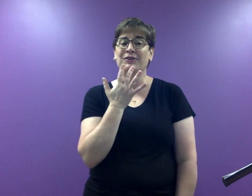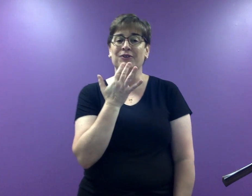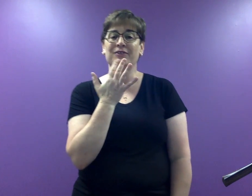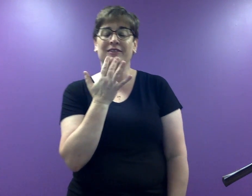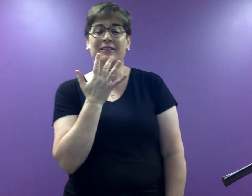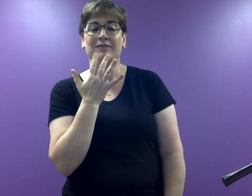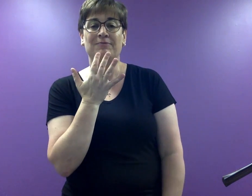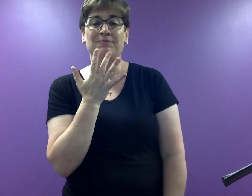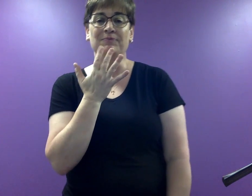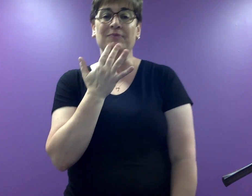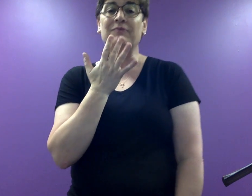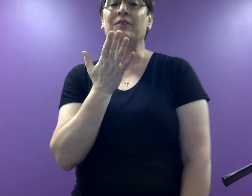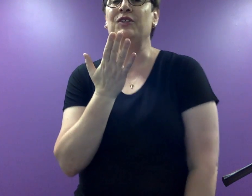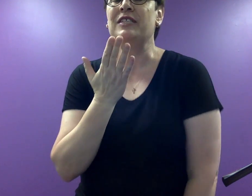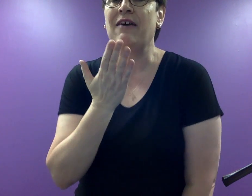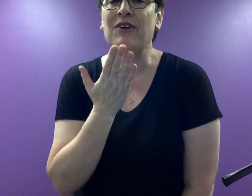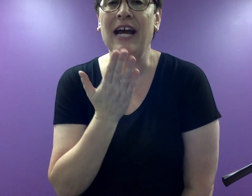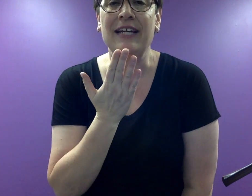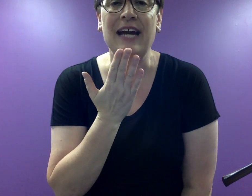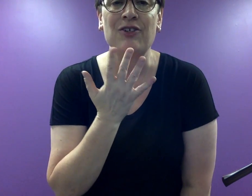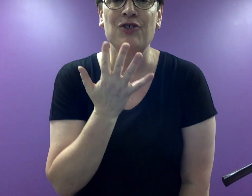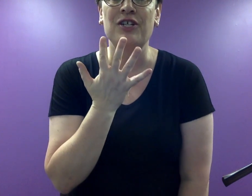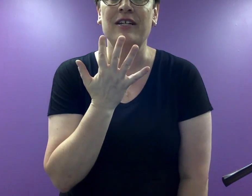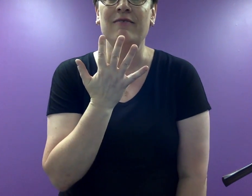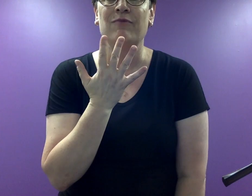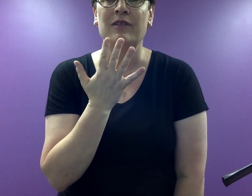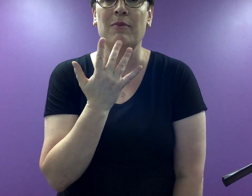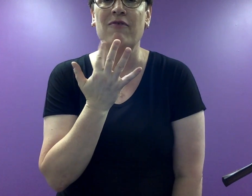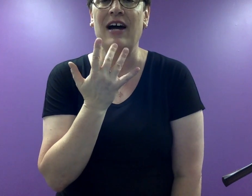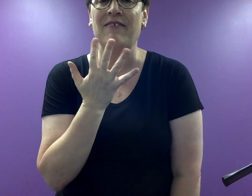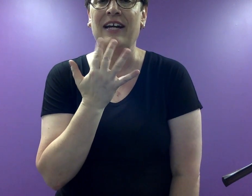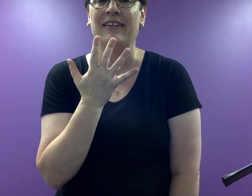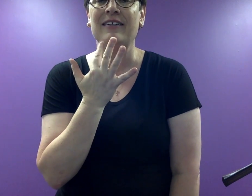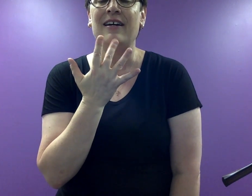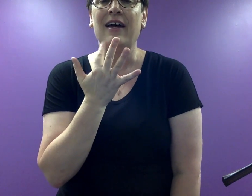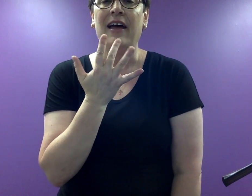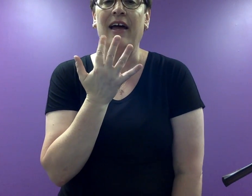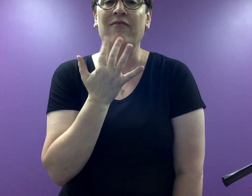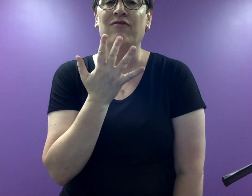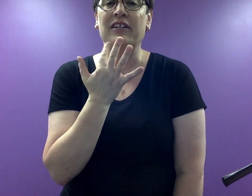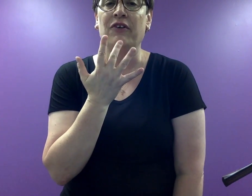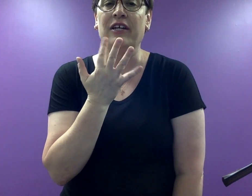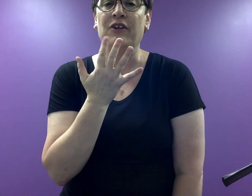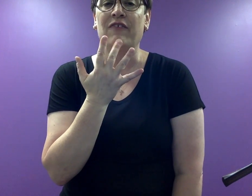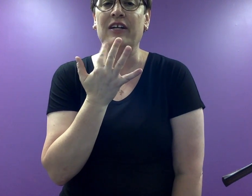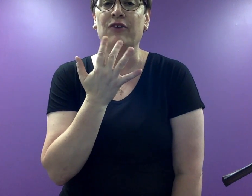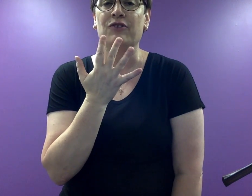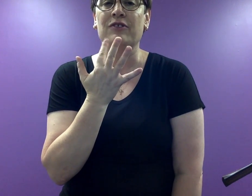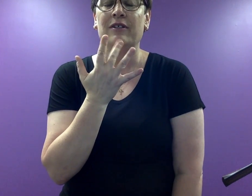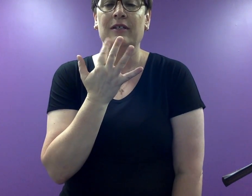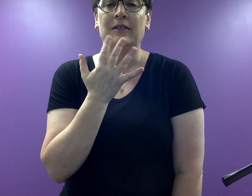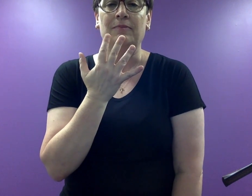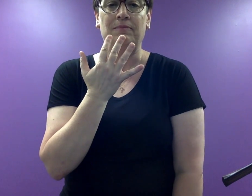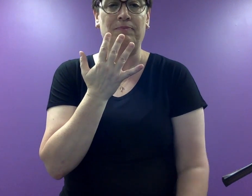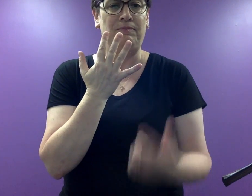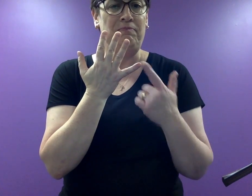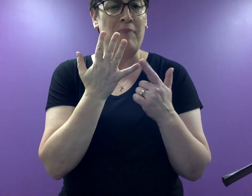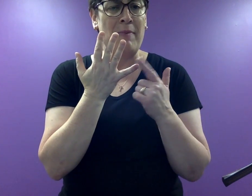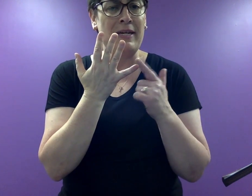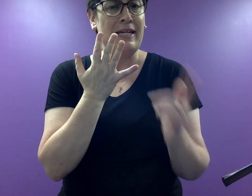Color, you just have your hand at your chin, number 5 hand, and flickering your fingers. My pinky doesn't